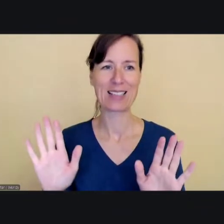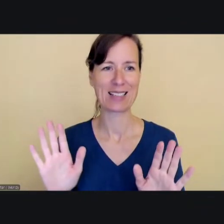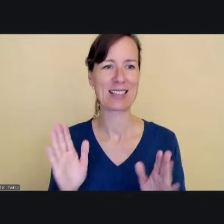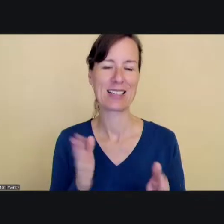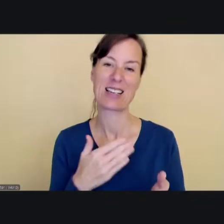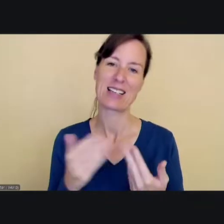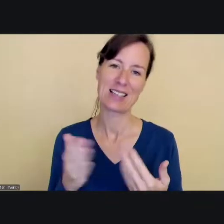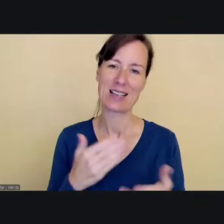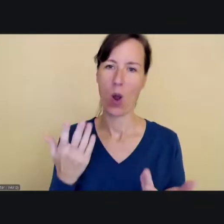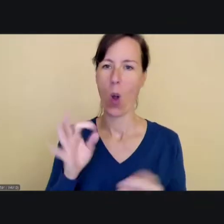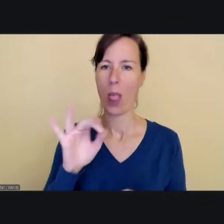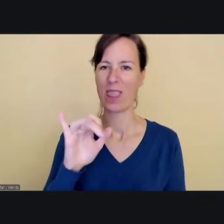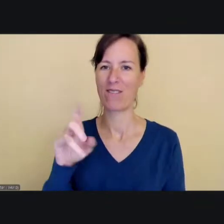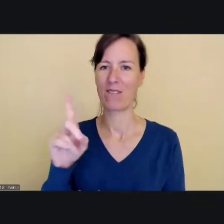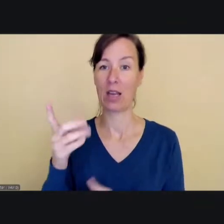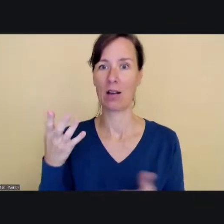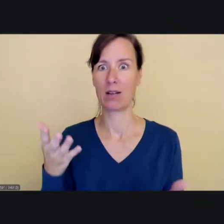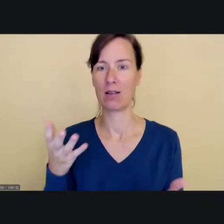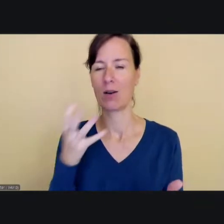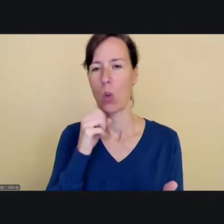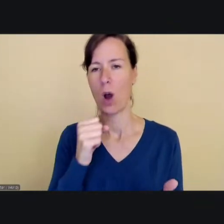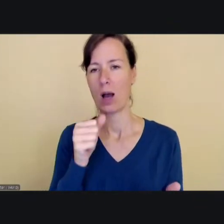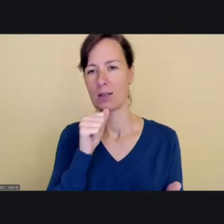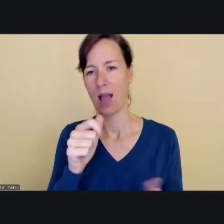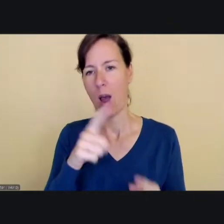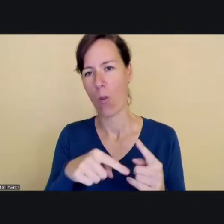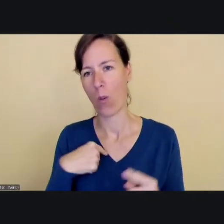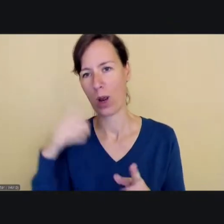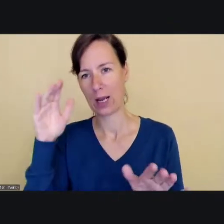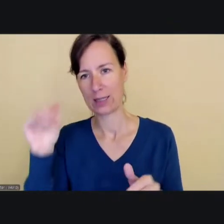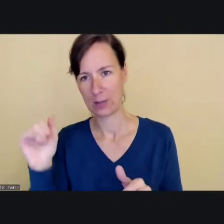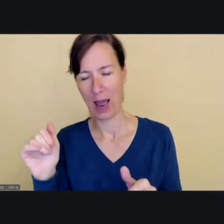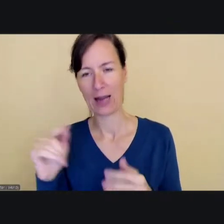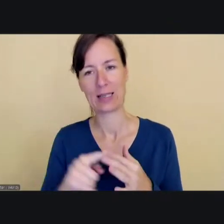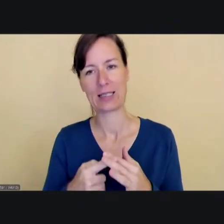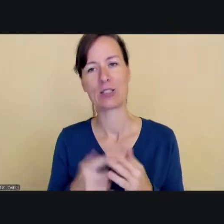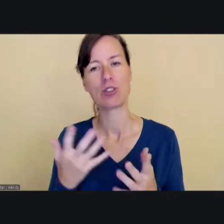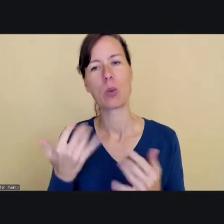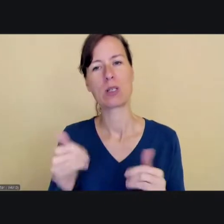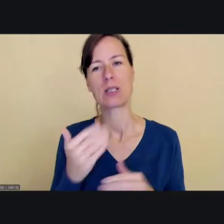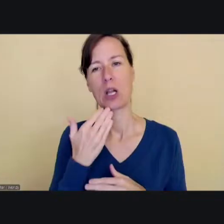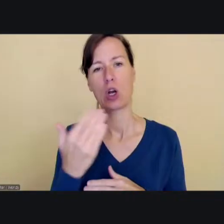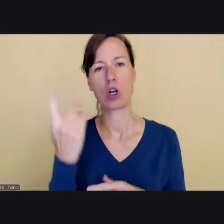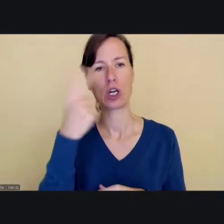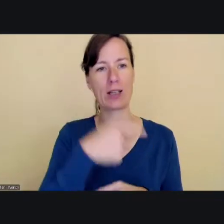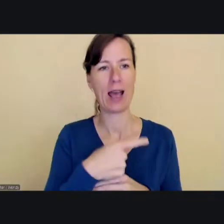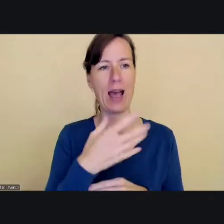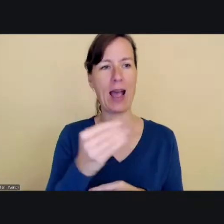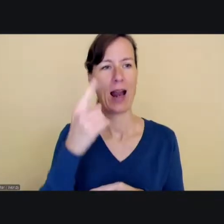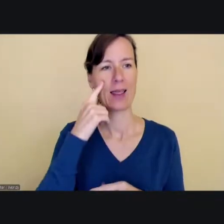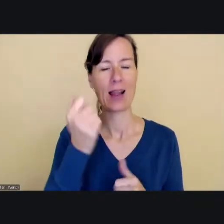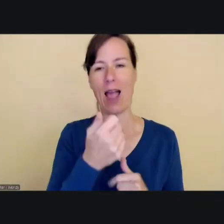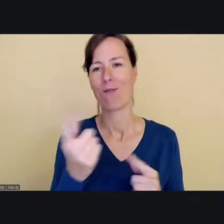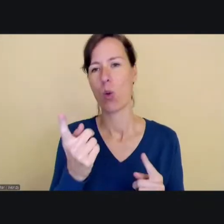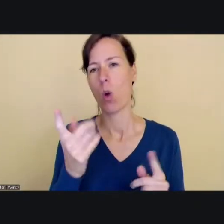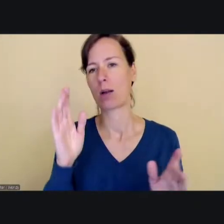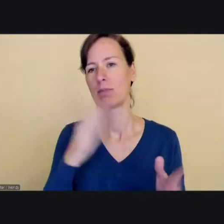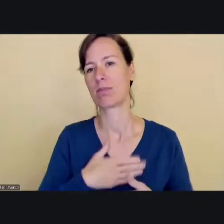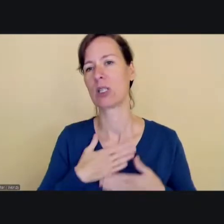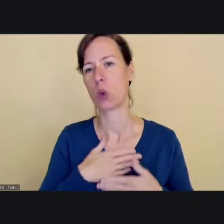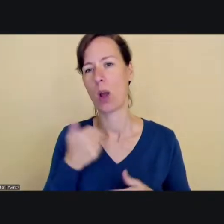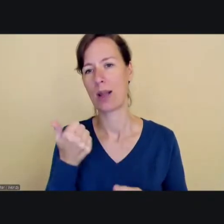way it was and not what we had anticipated initially, it still was a really, really good day. And I think everybody enjoyed themselves. So thank you for